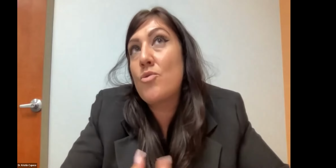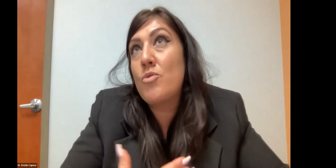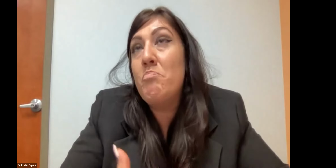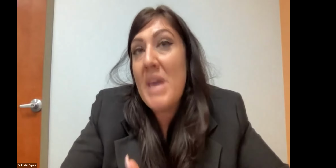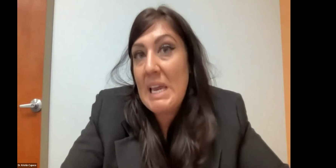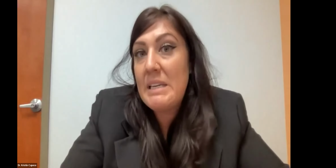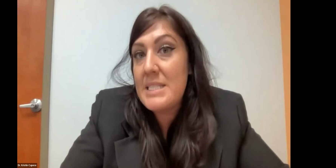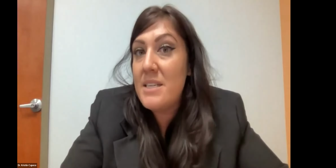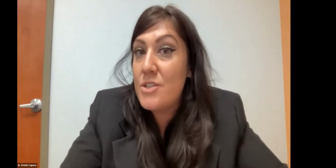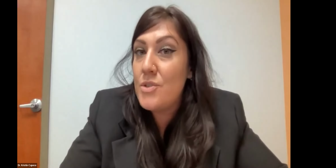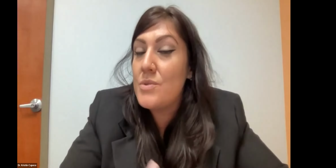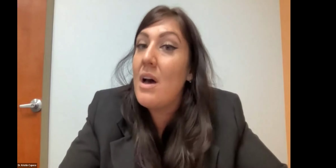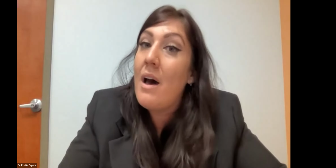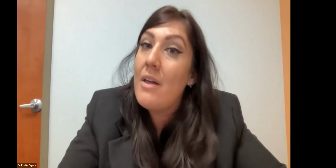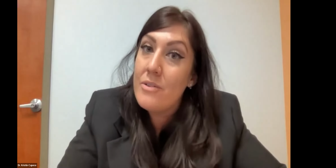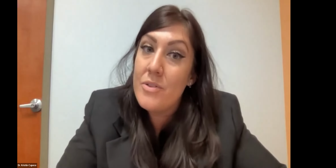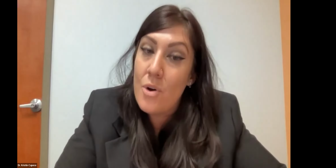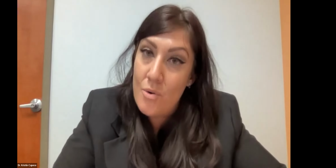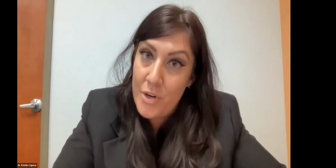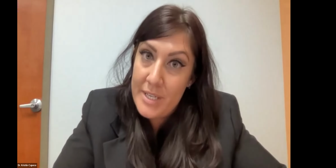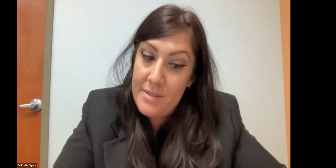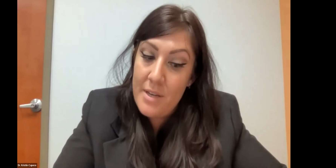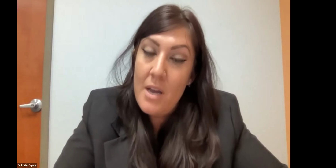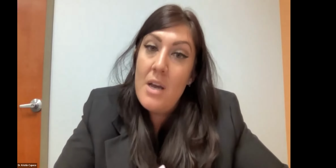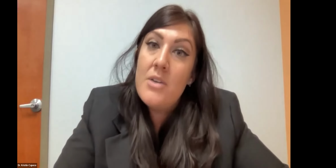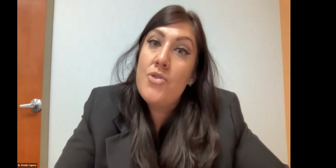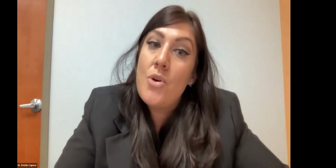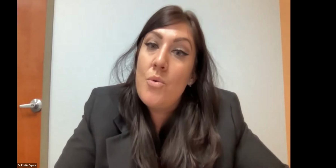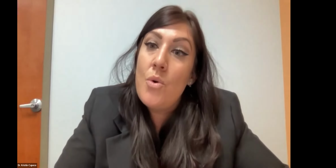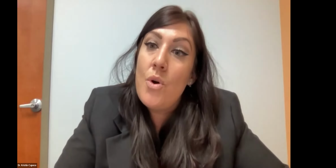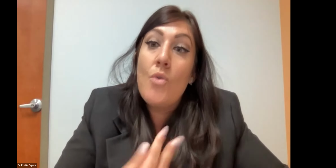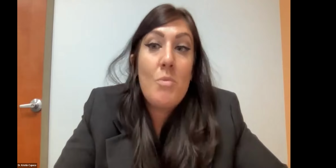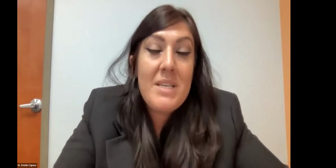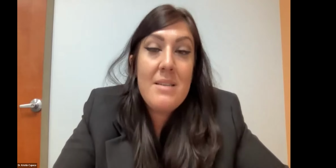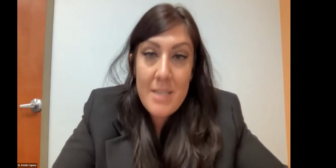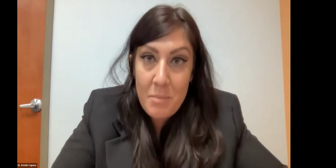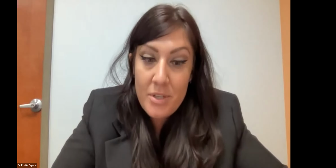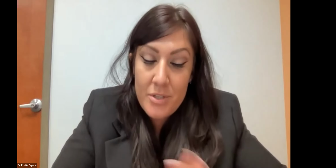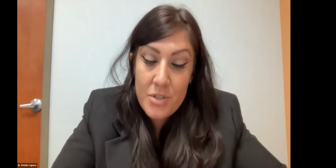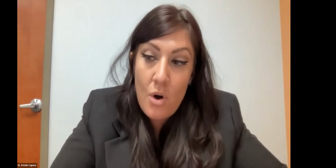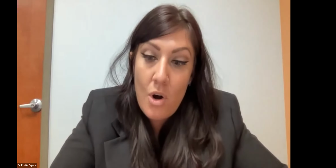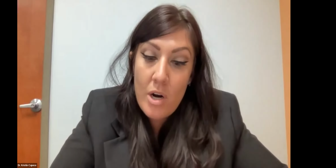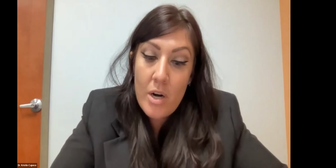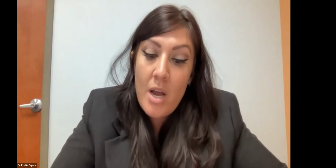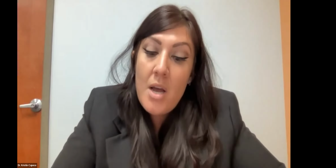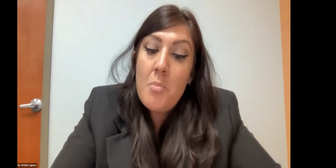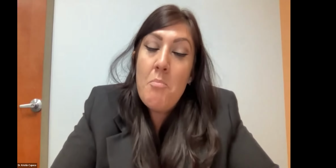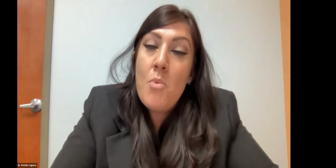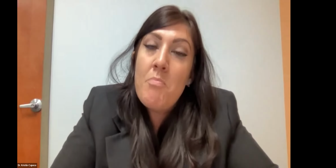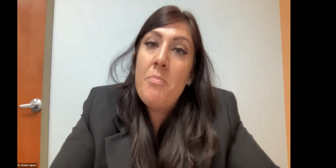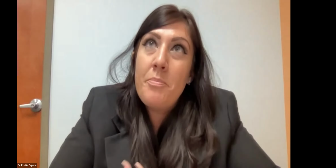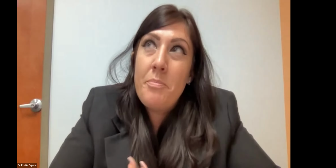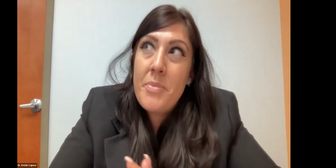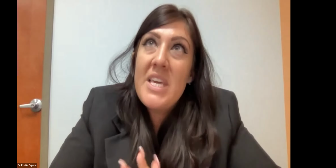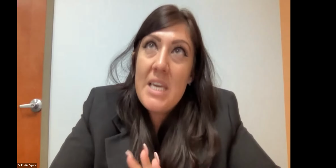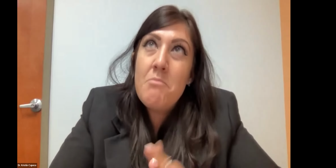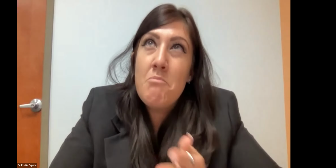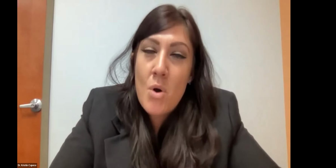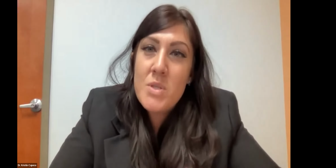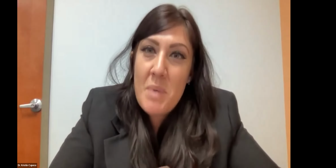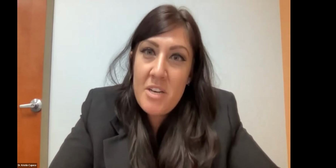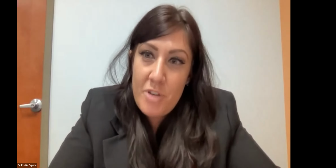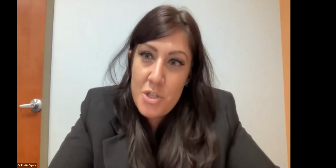that's made in tissues other than the ovaries. So aromatase inhibitors are